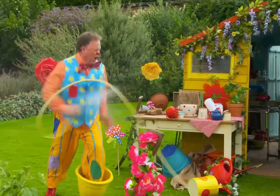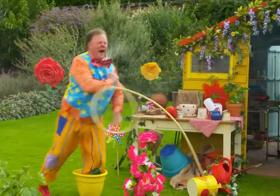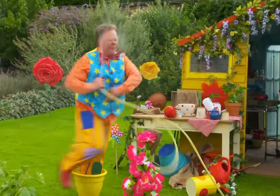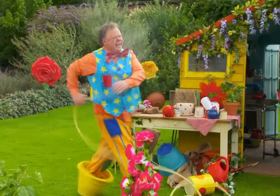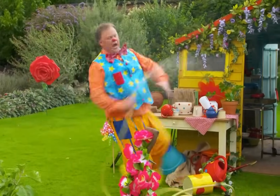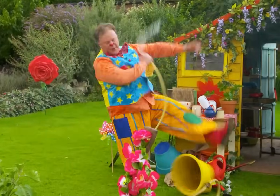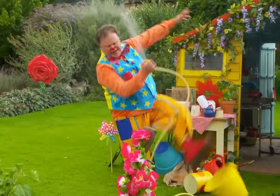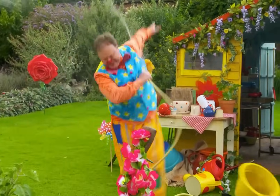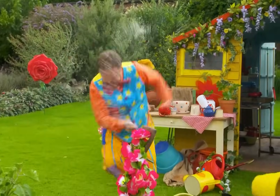my friends.